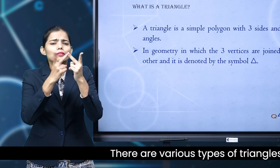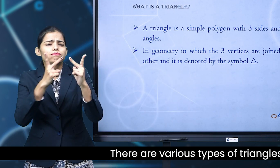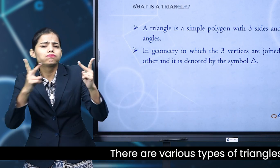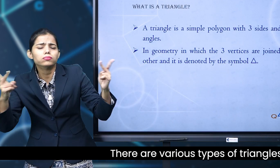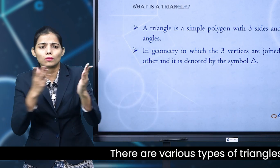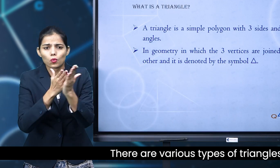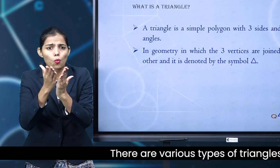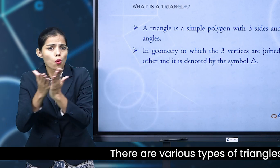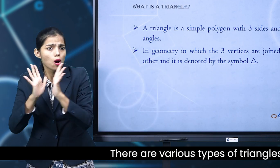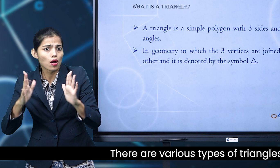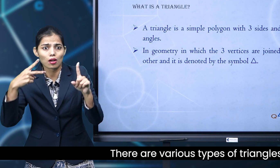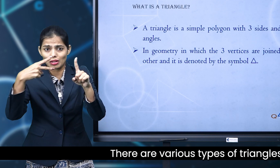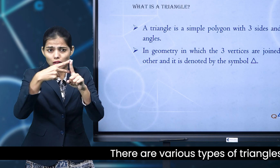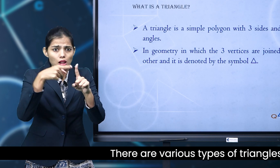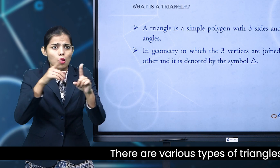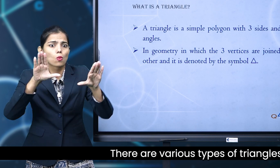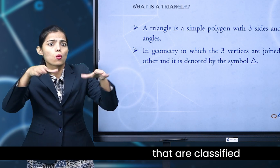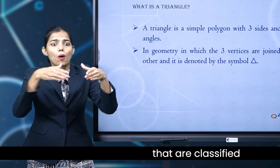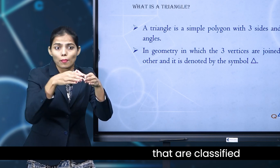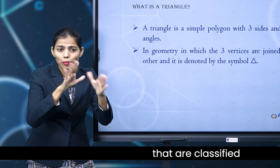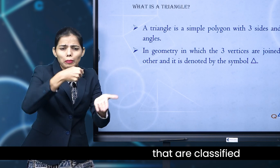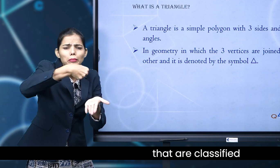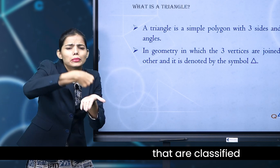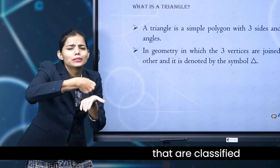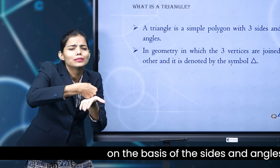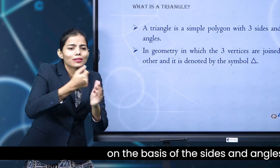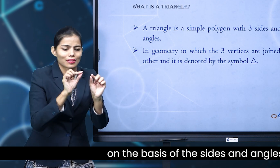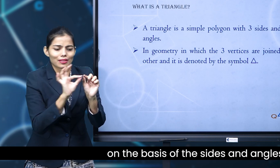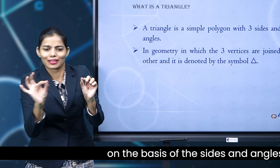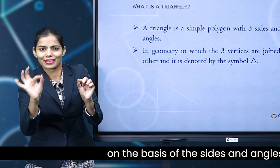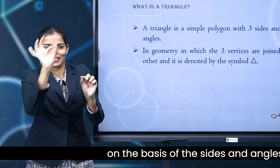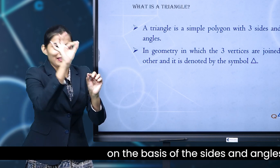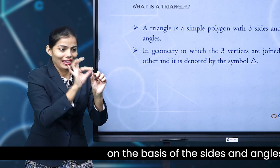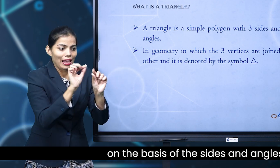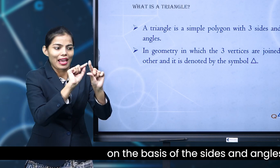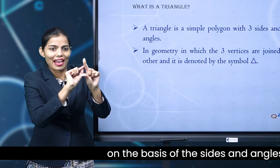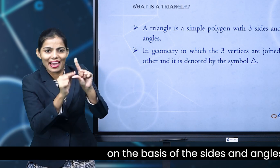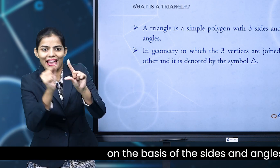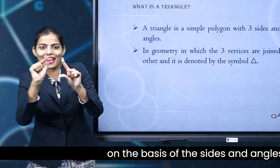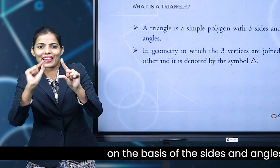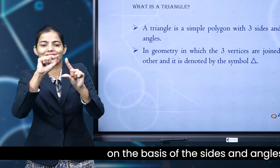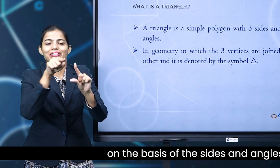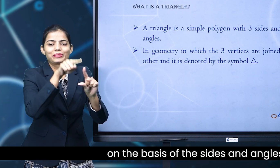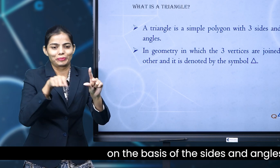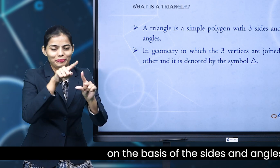There are various types of triangles that are classified on the basis of the sides and angles.